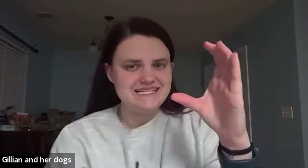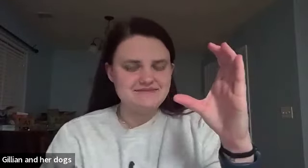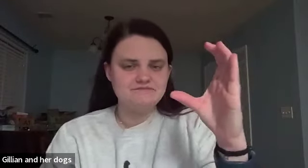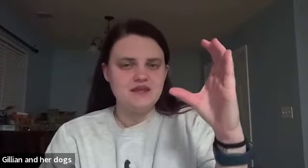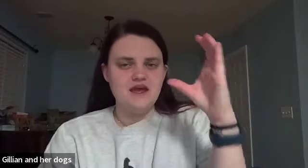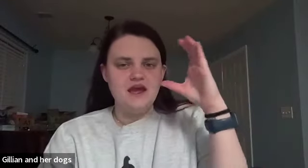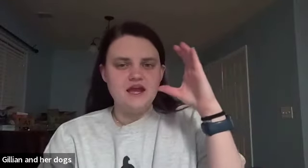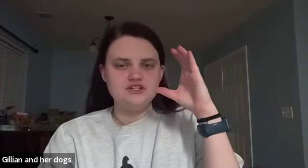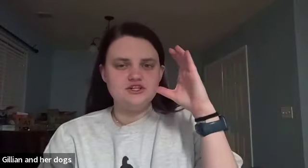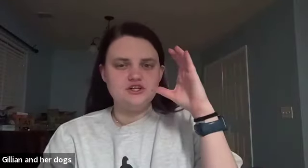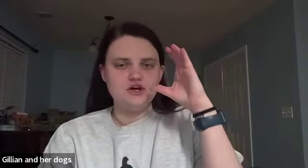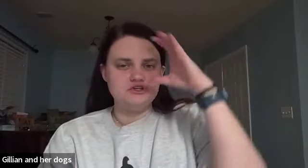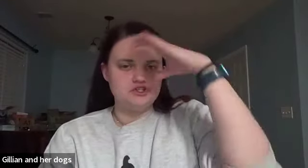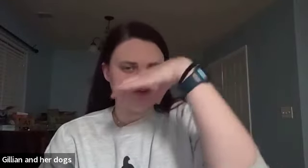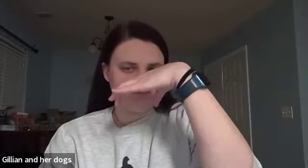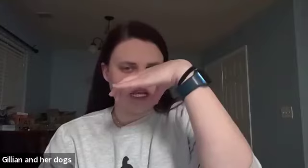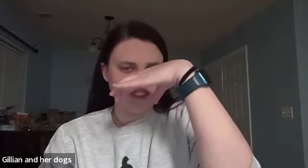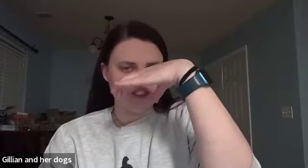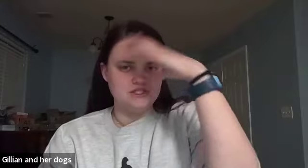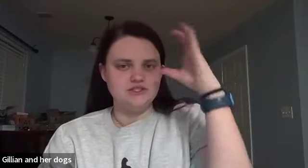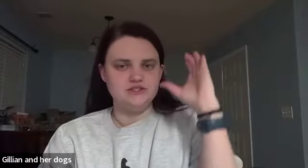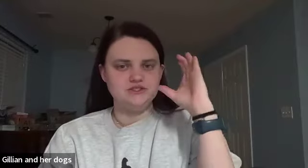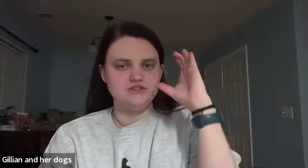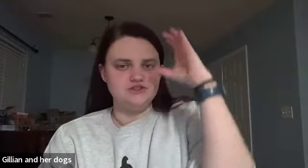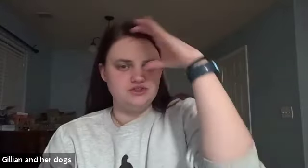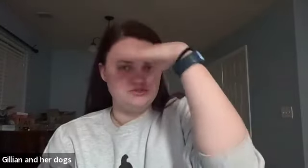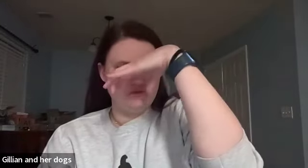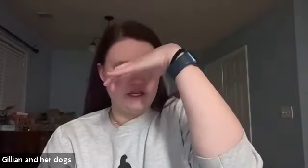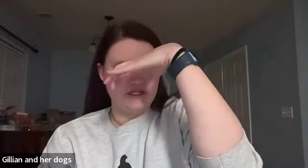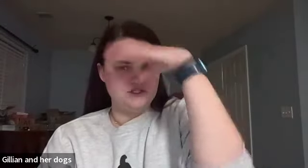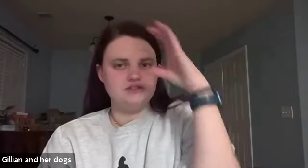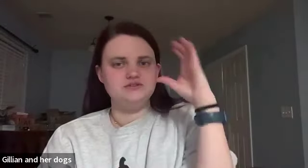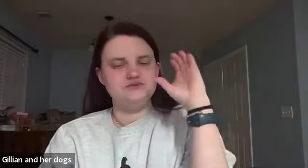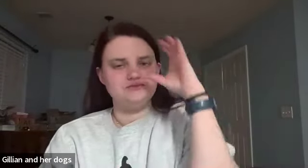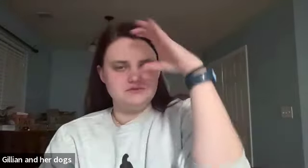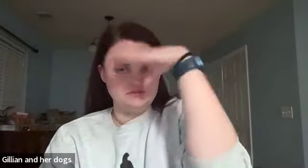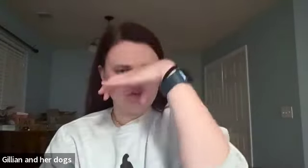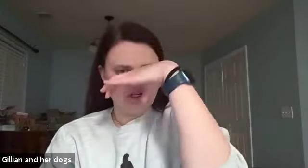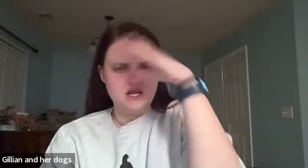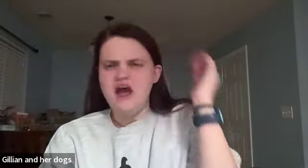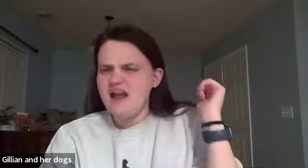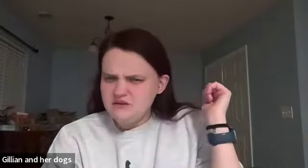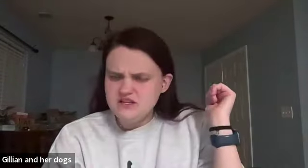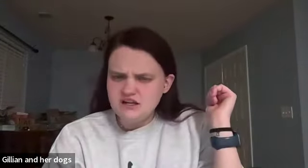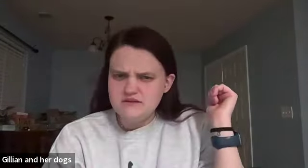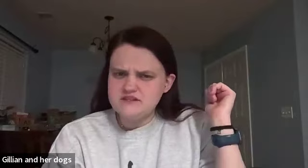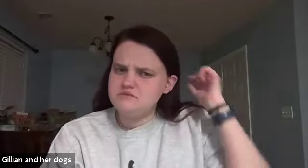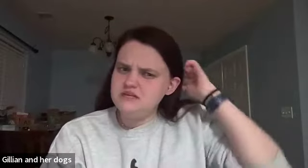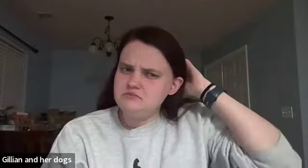C and you're going to go strange. Strange. Strange. I think we talked about this with